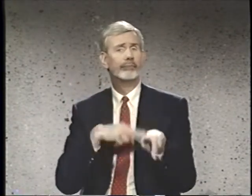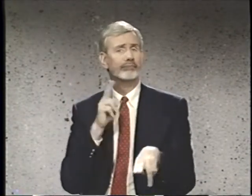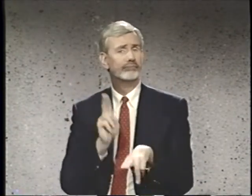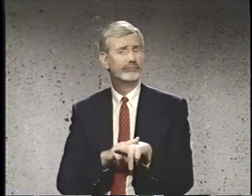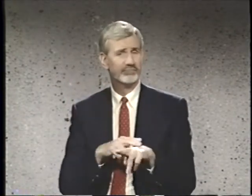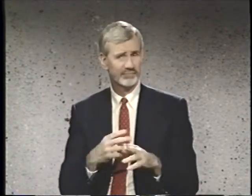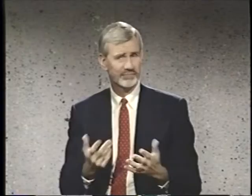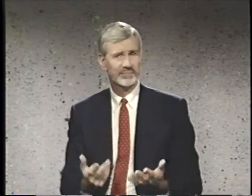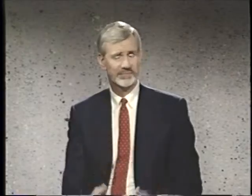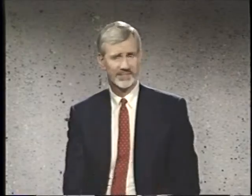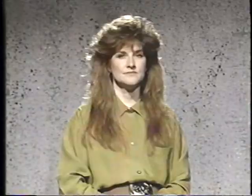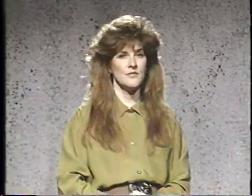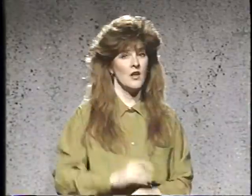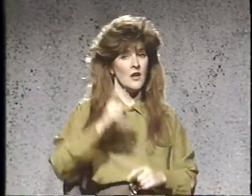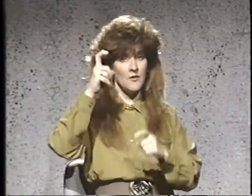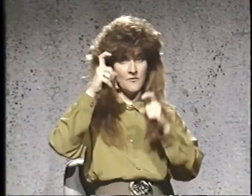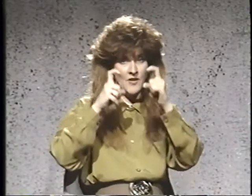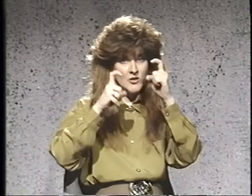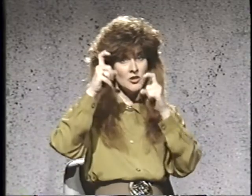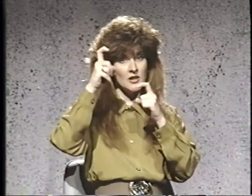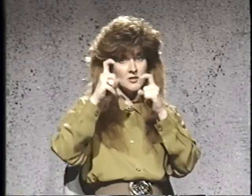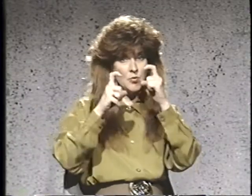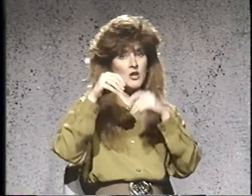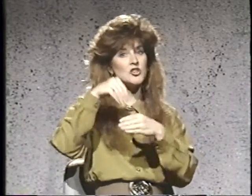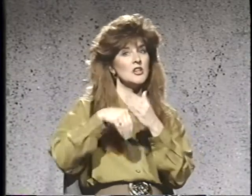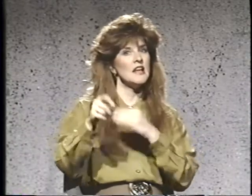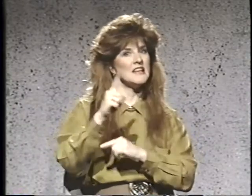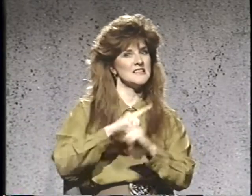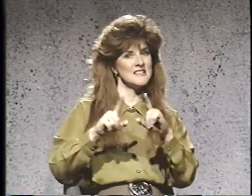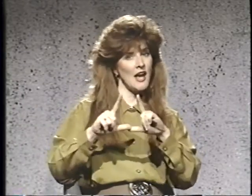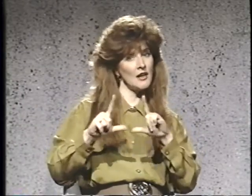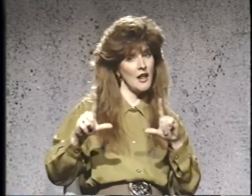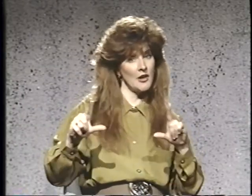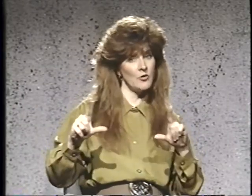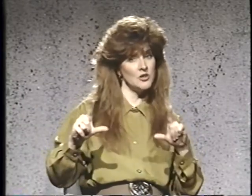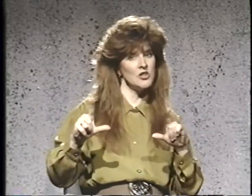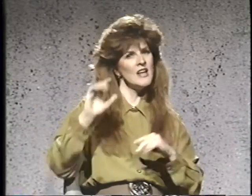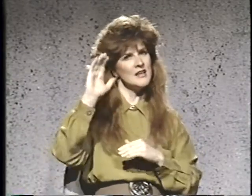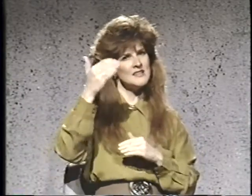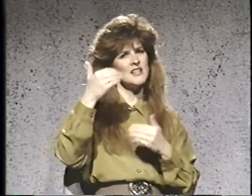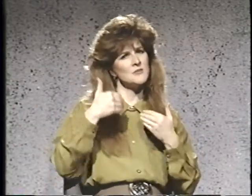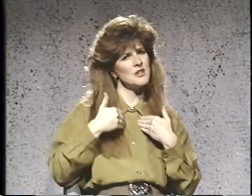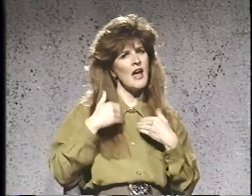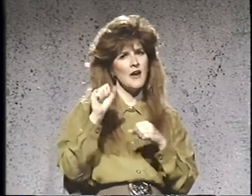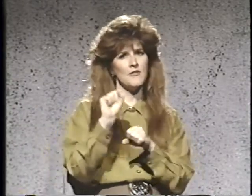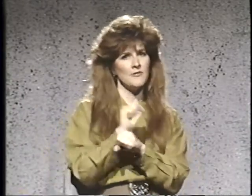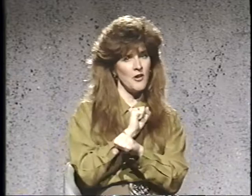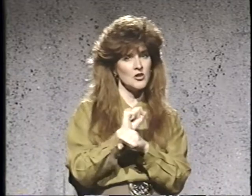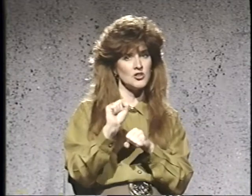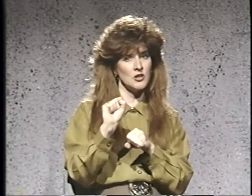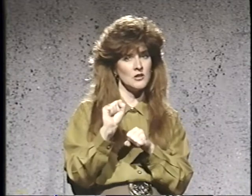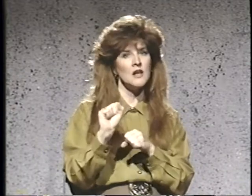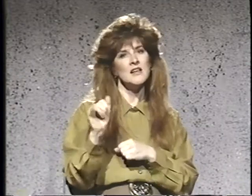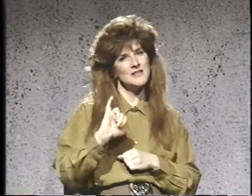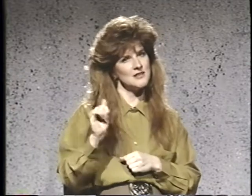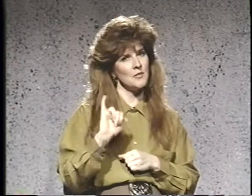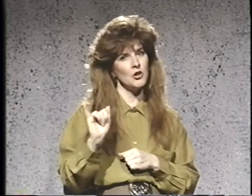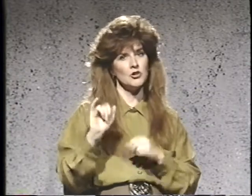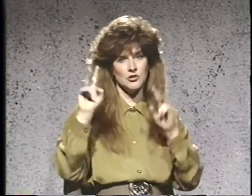signs I use naturally. Facial expression in sign language seems to have a function similar